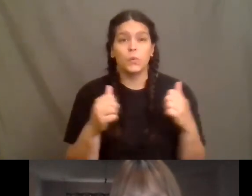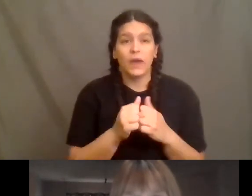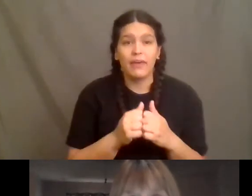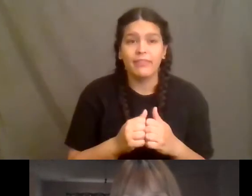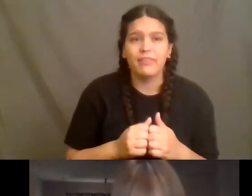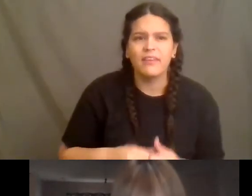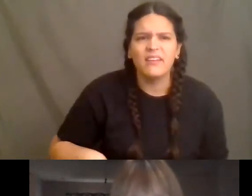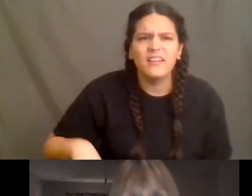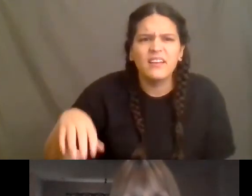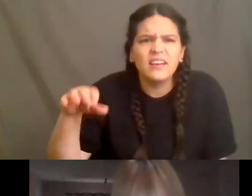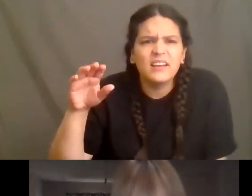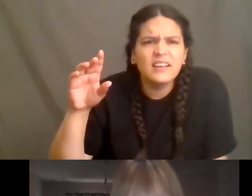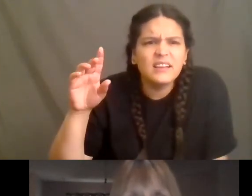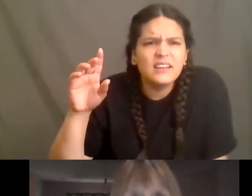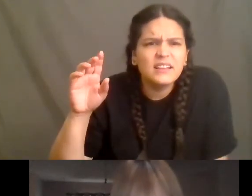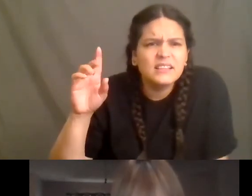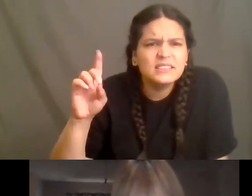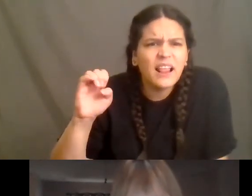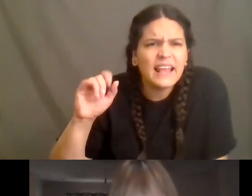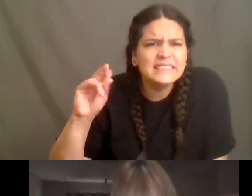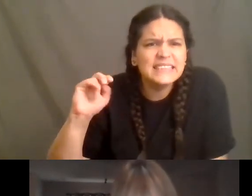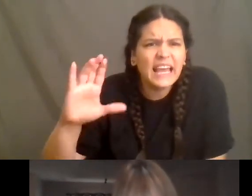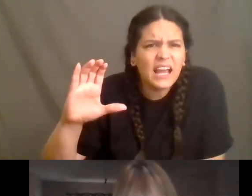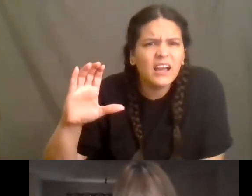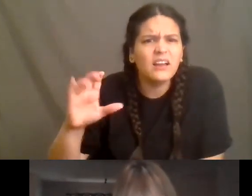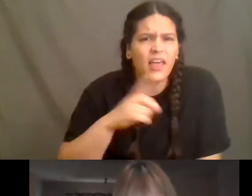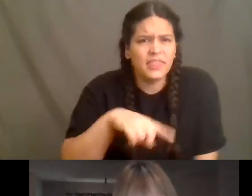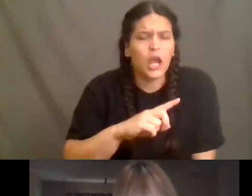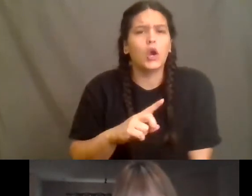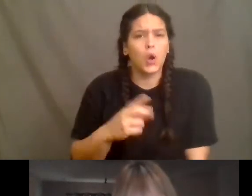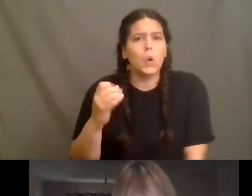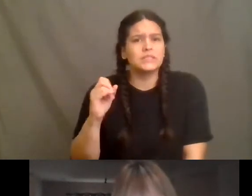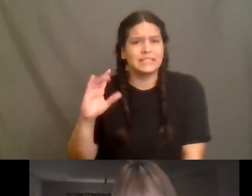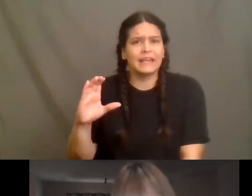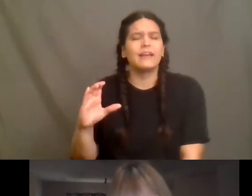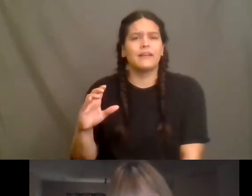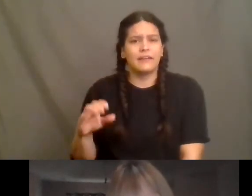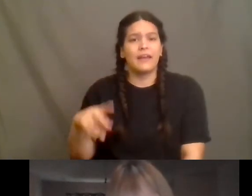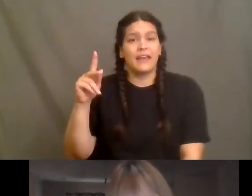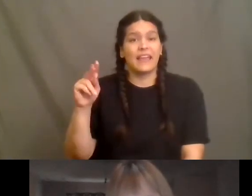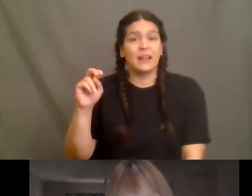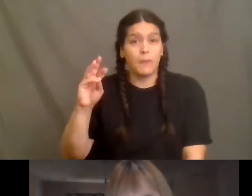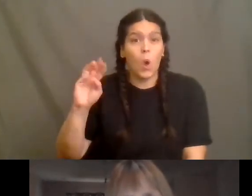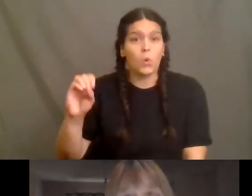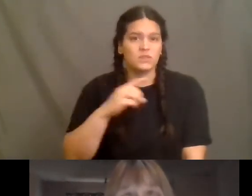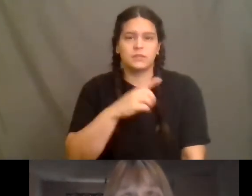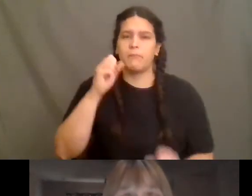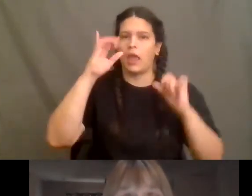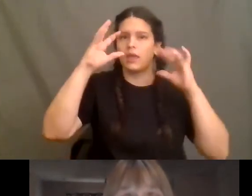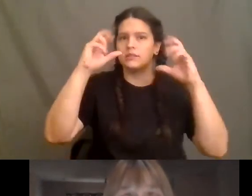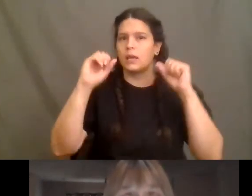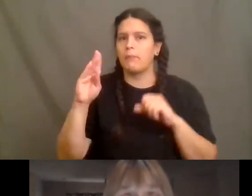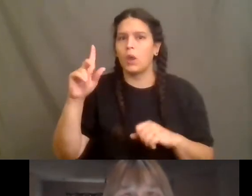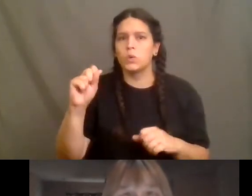an extraordinary blues, American blues artist. He'll be performing September the 26th at